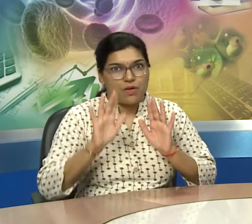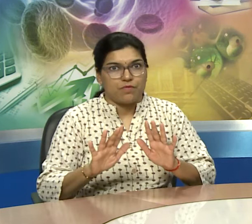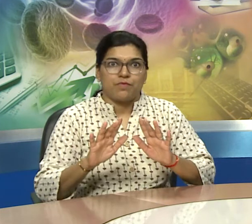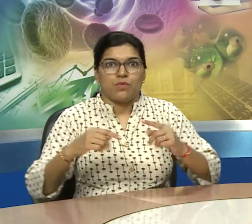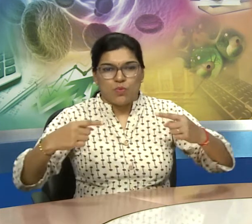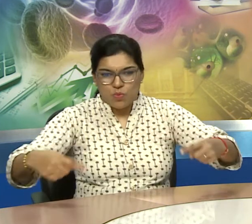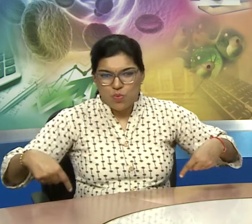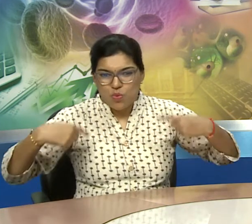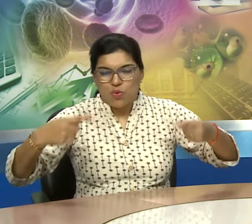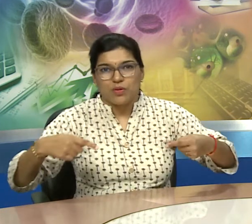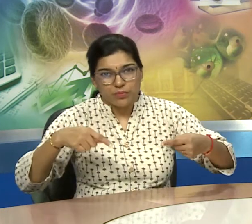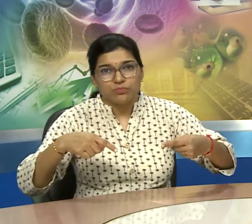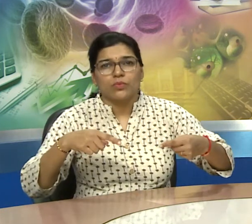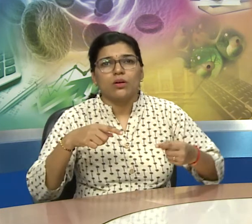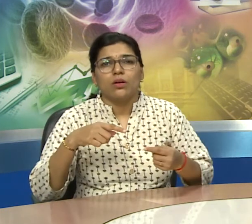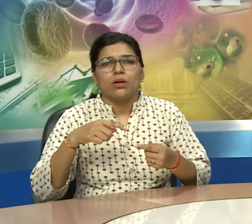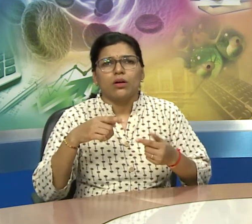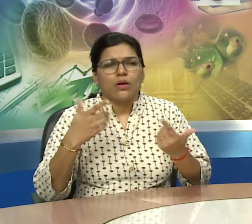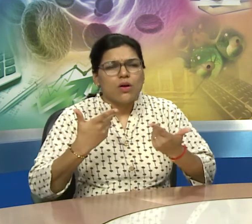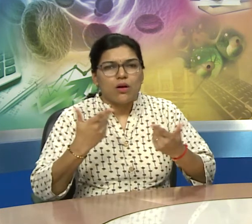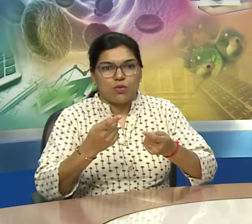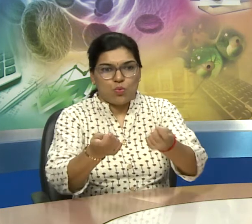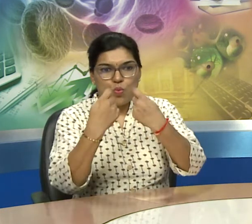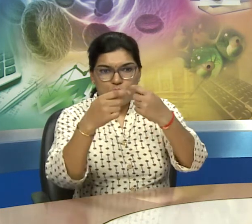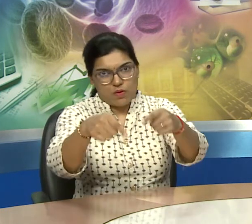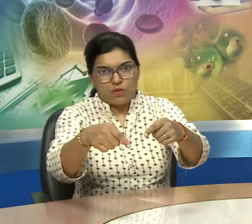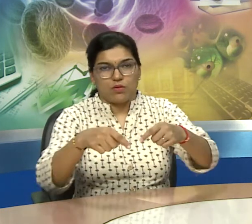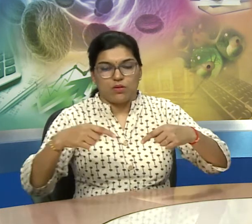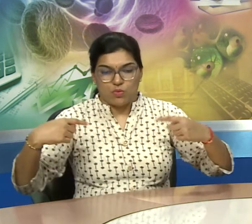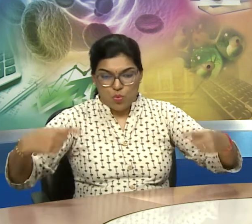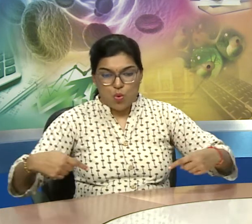And the first wheeled vehicle was a chariot,